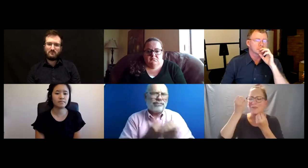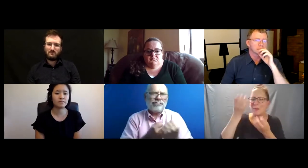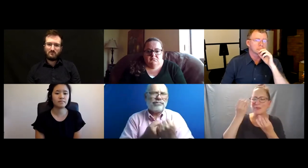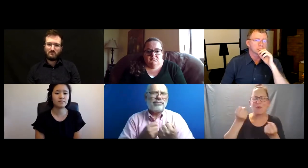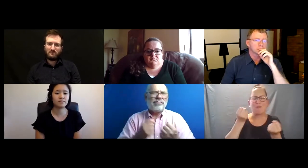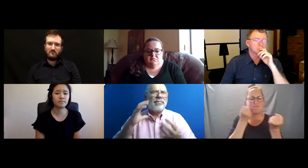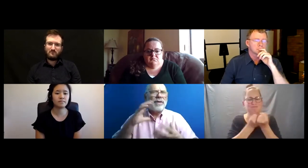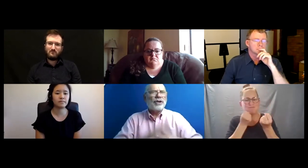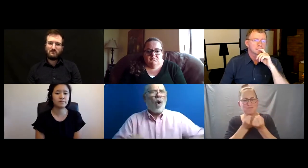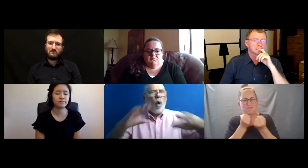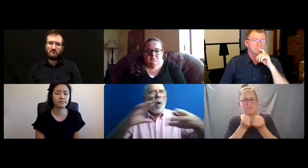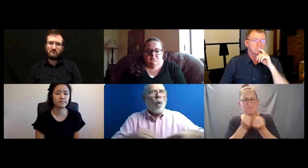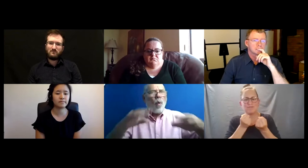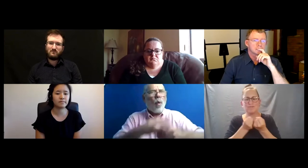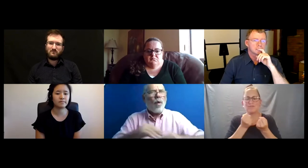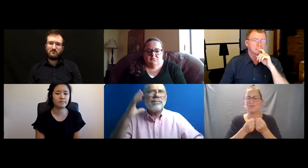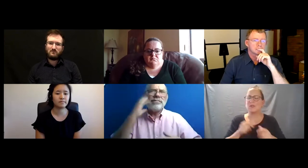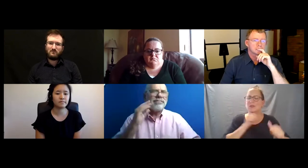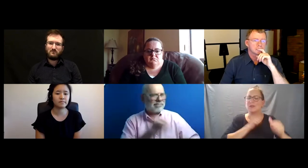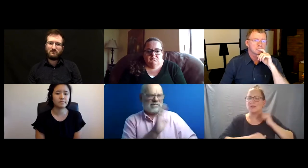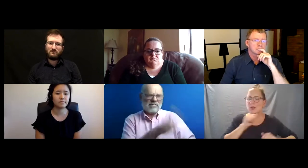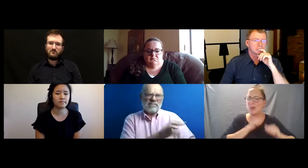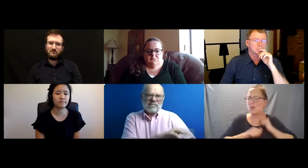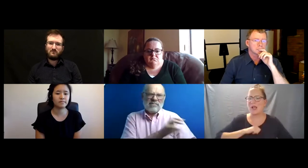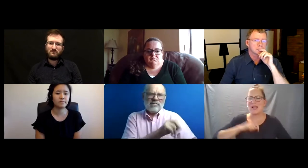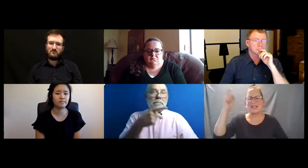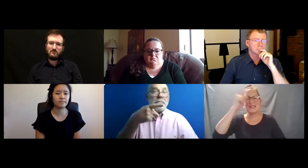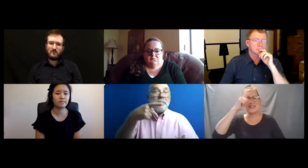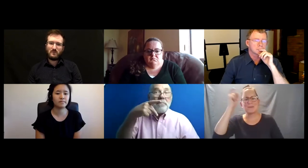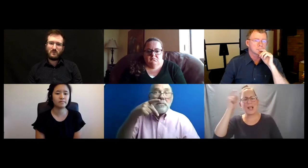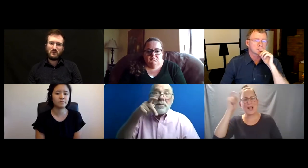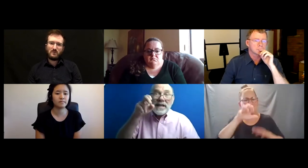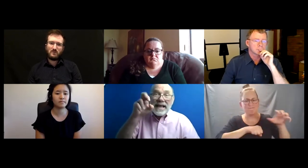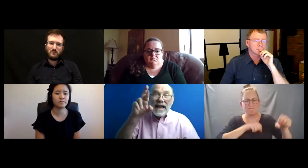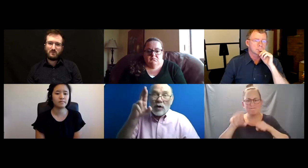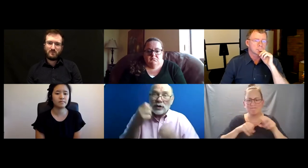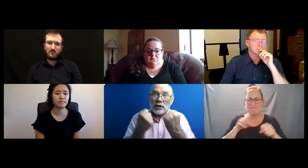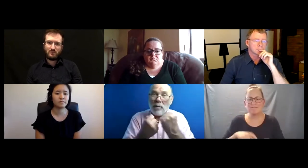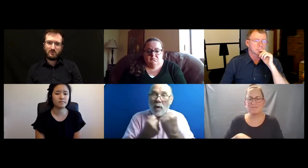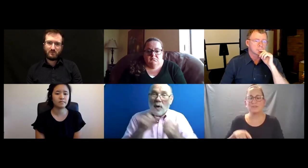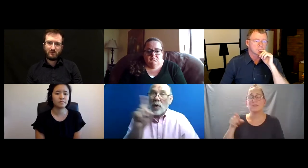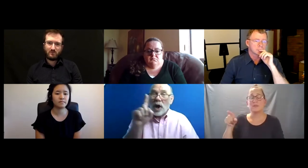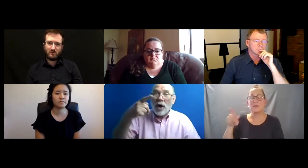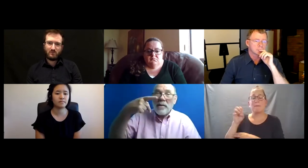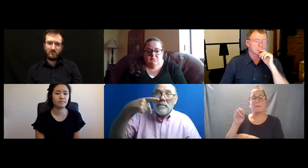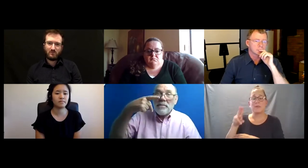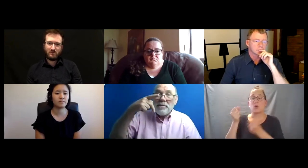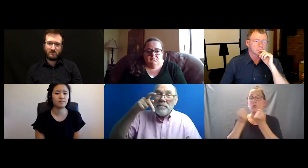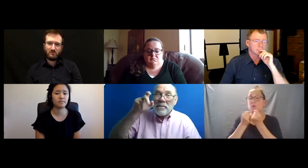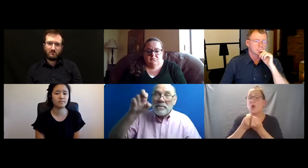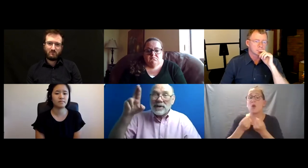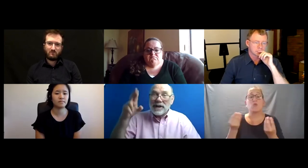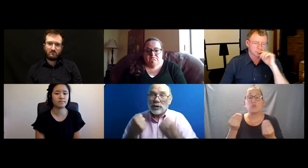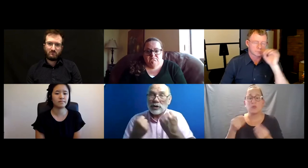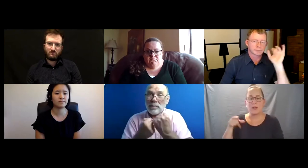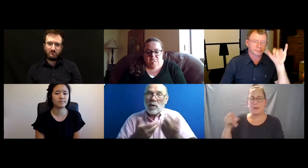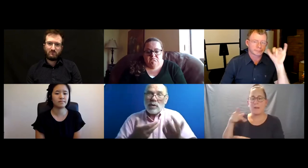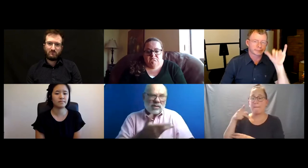skills on how to apply for a job, helping them better understand their narrative and finding